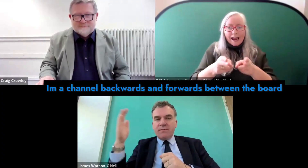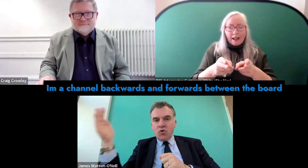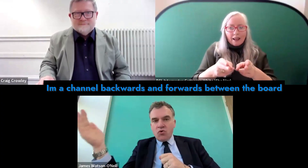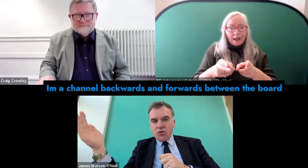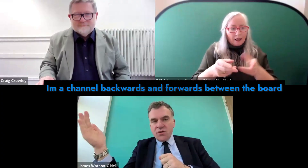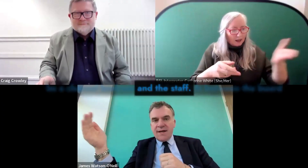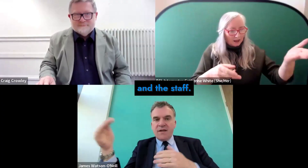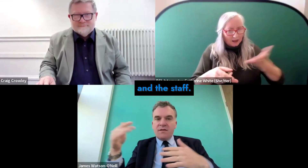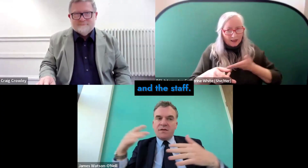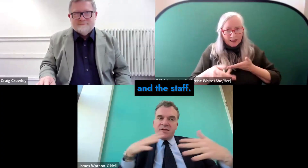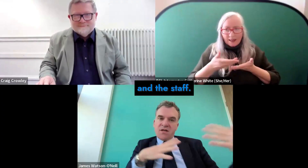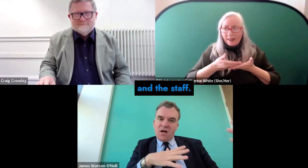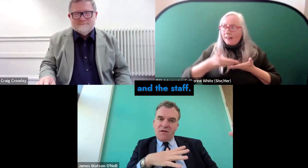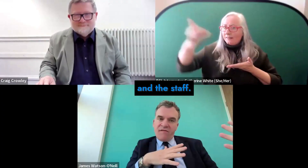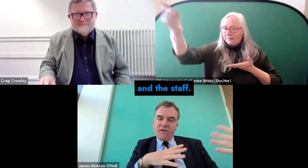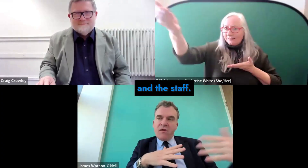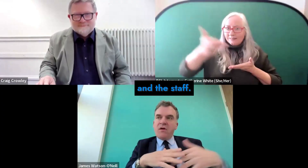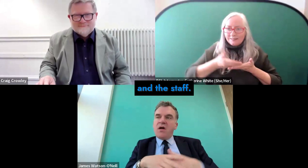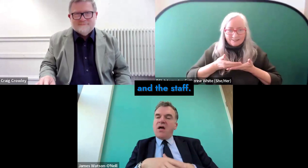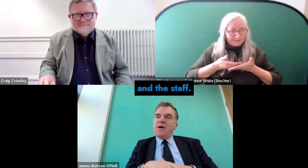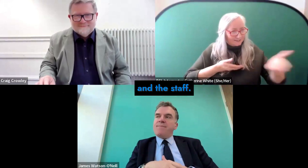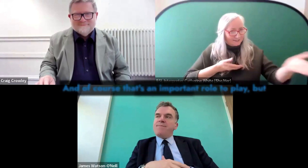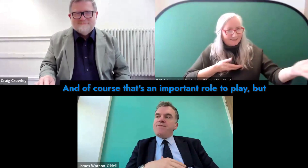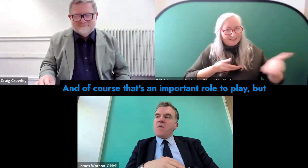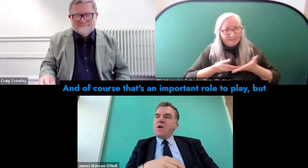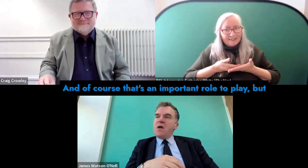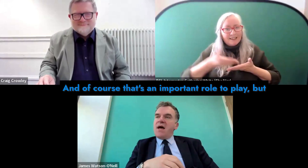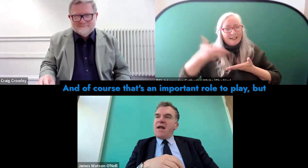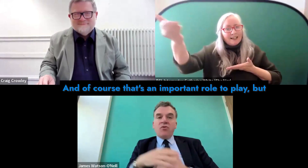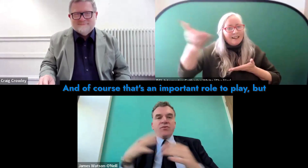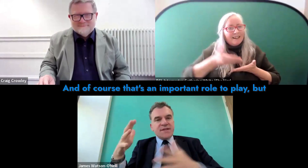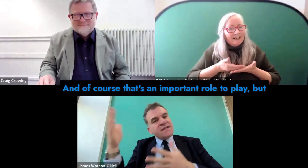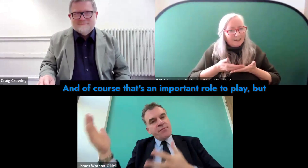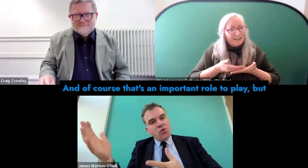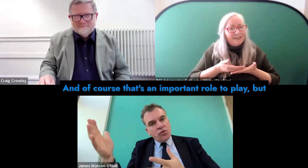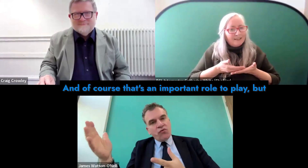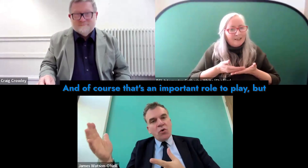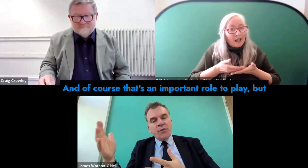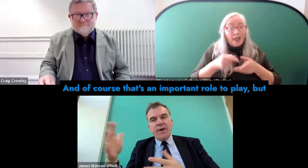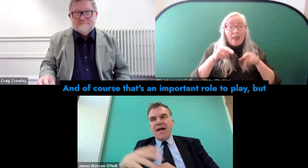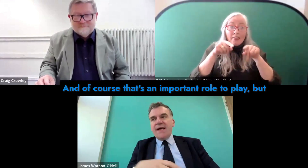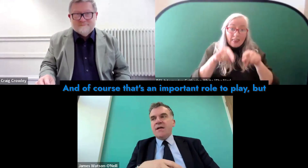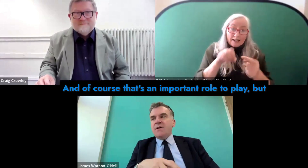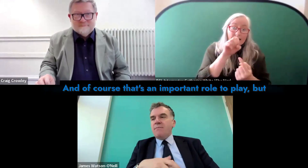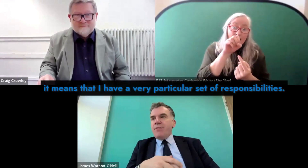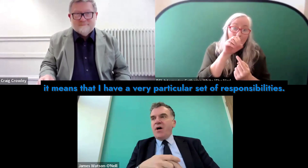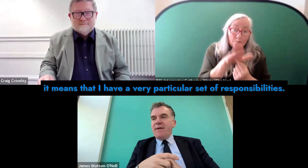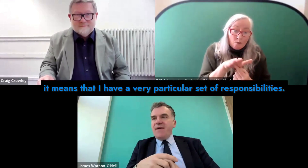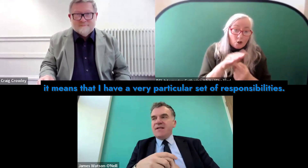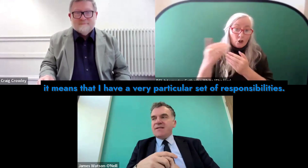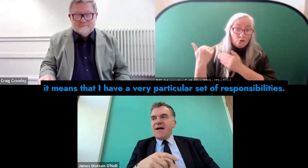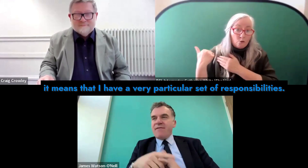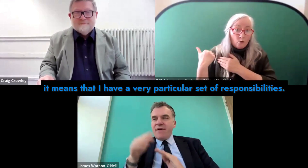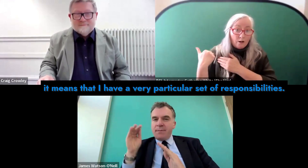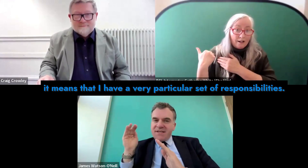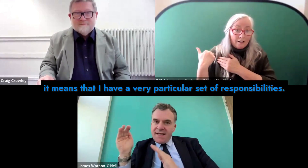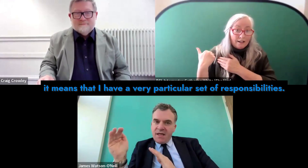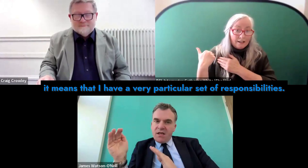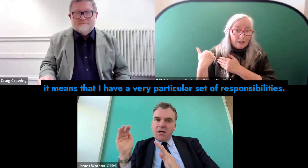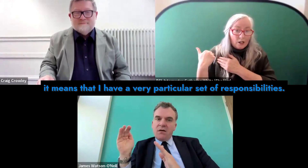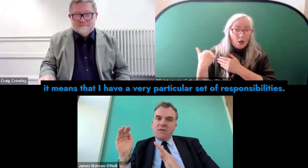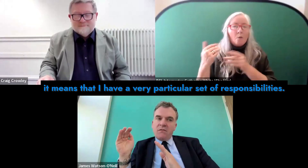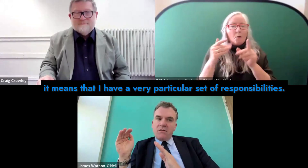forwards between the board and the staff. And of course, that's an important role to play, but it means that I have a